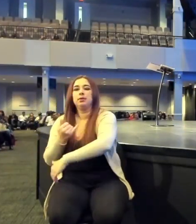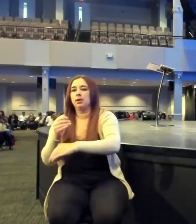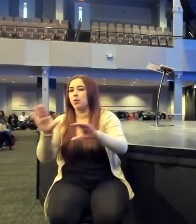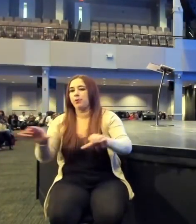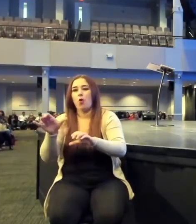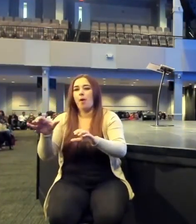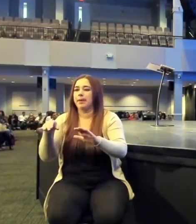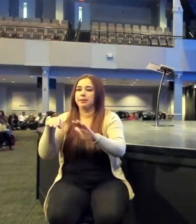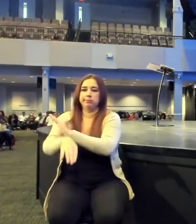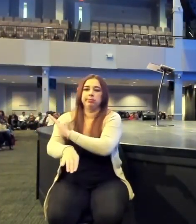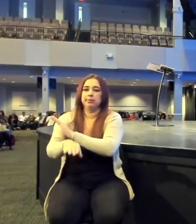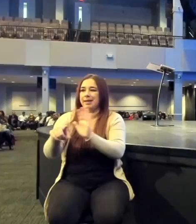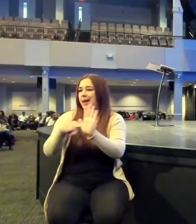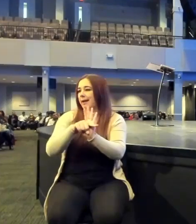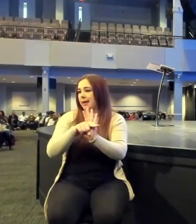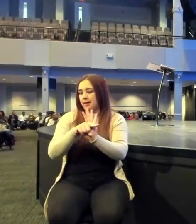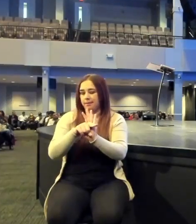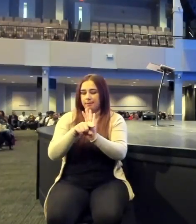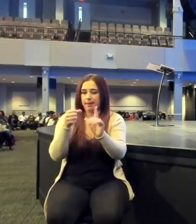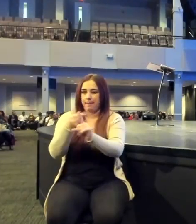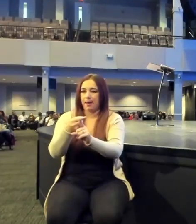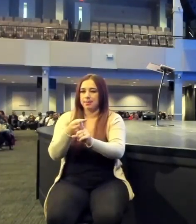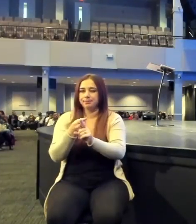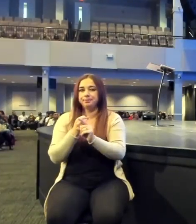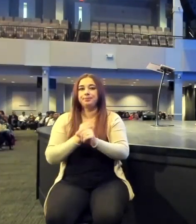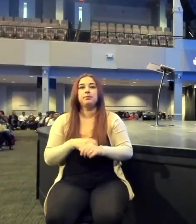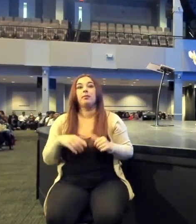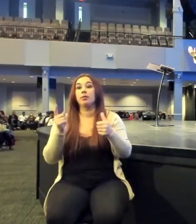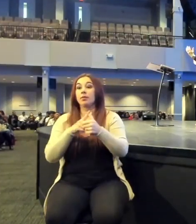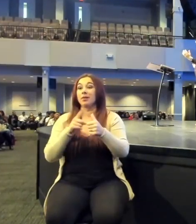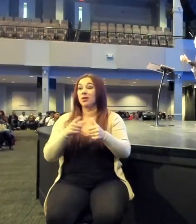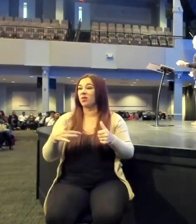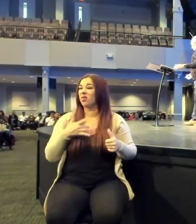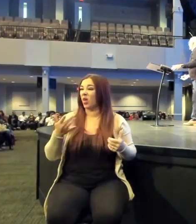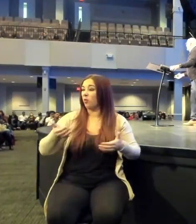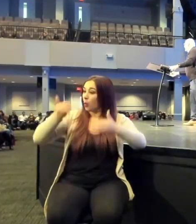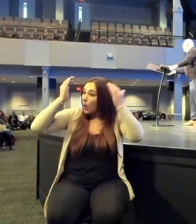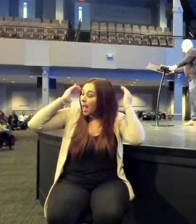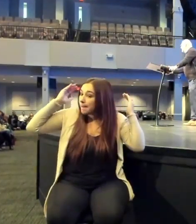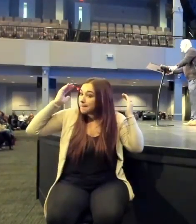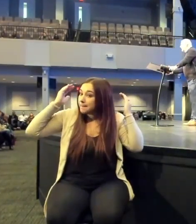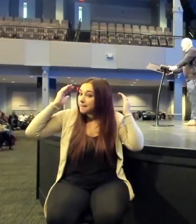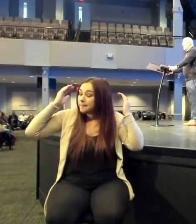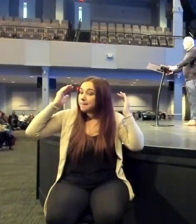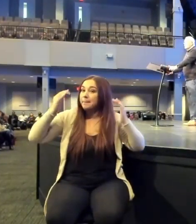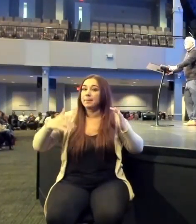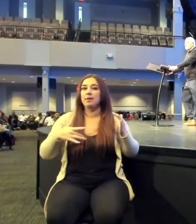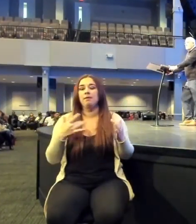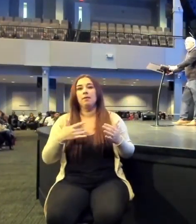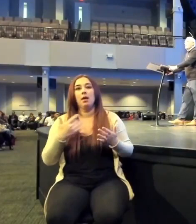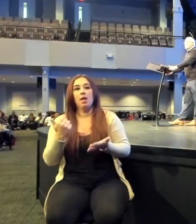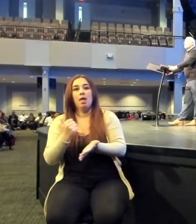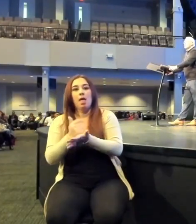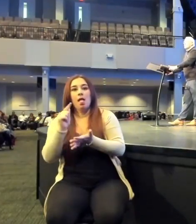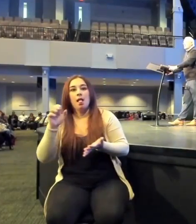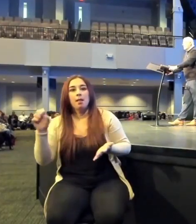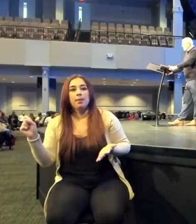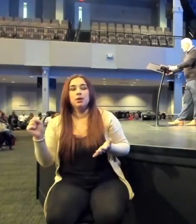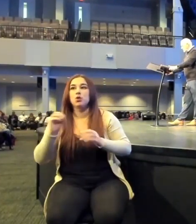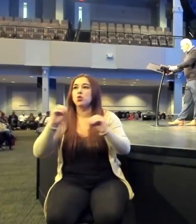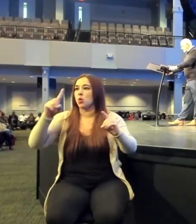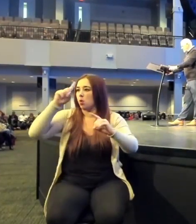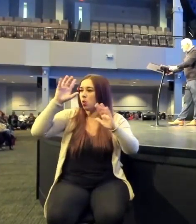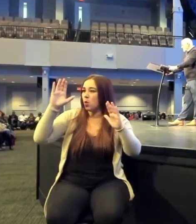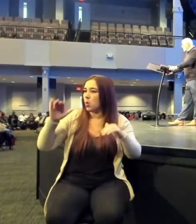beginning to work in a negative way in your life? Well, first of all, you start feeling very overwhelmed. You feel helpless. You feel hopeless in your